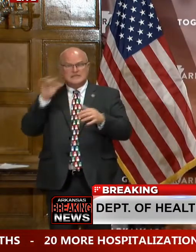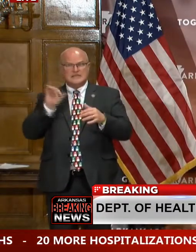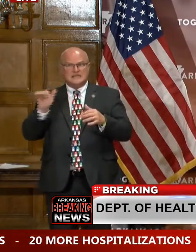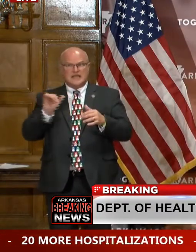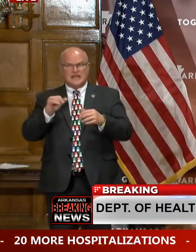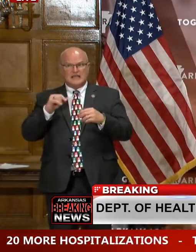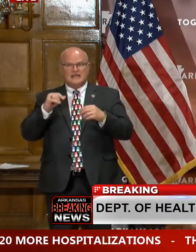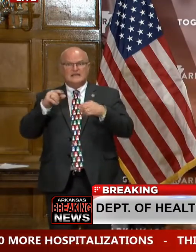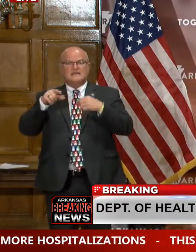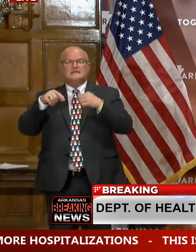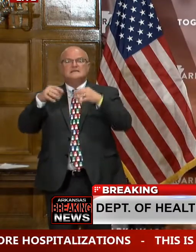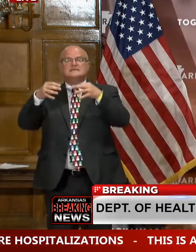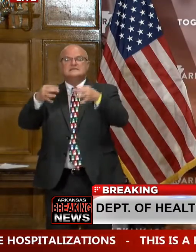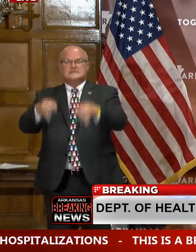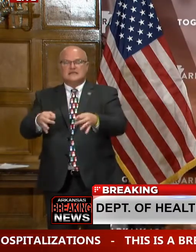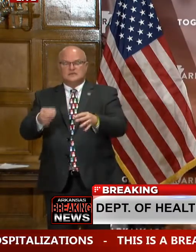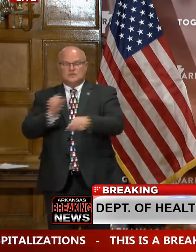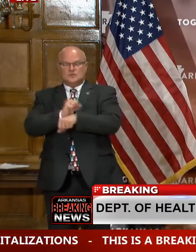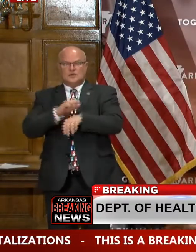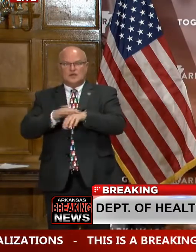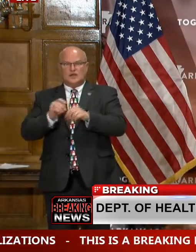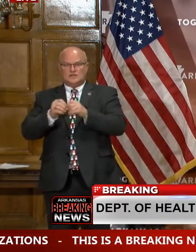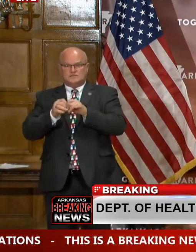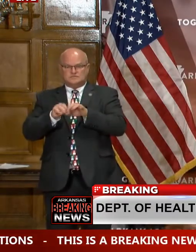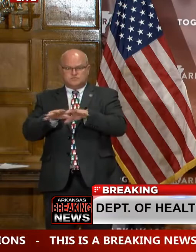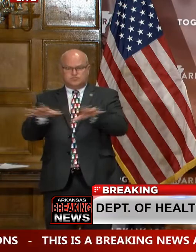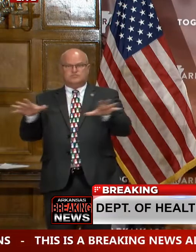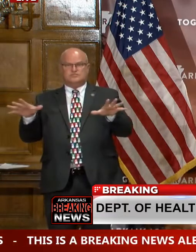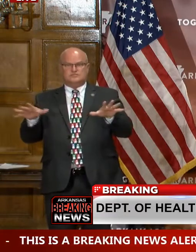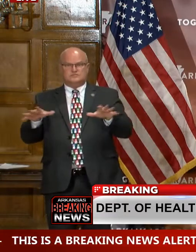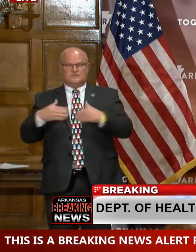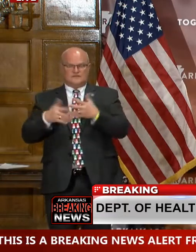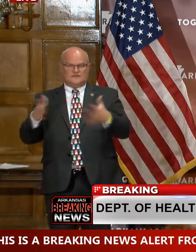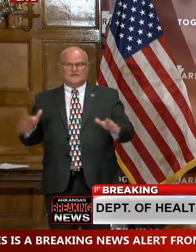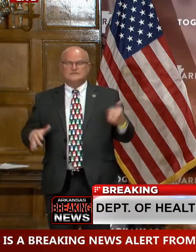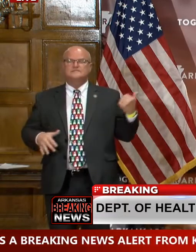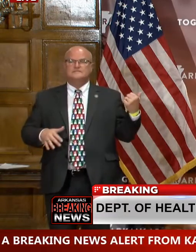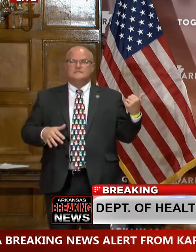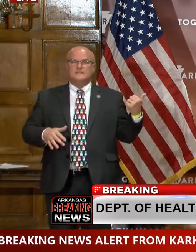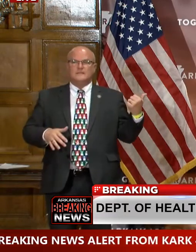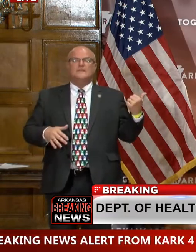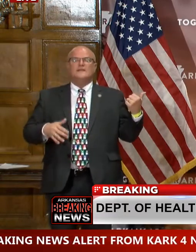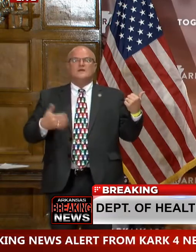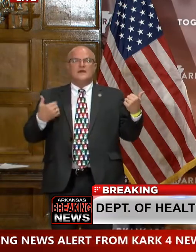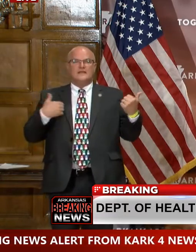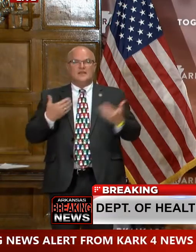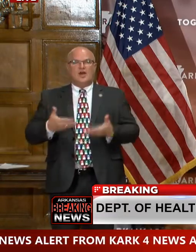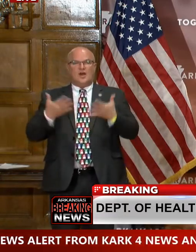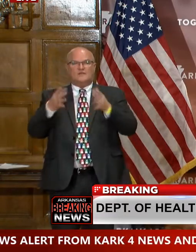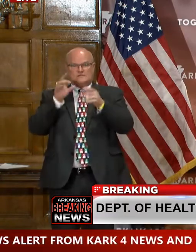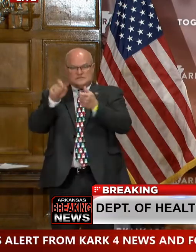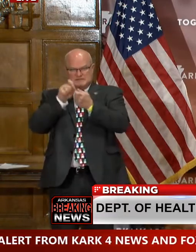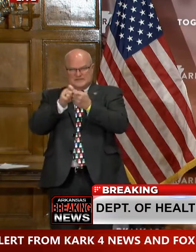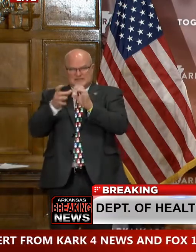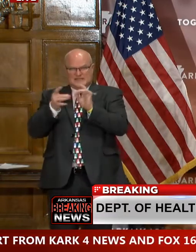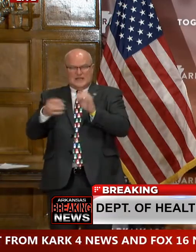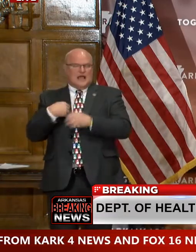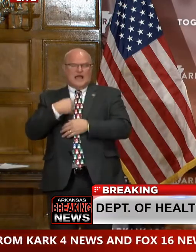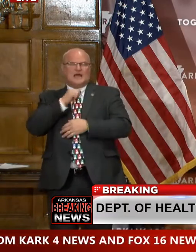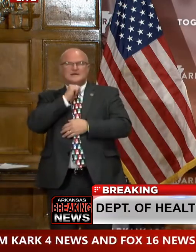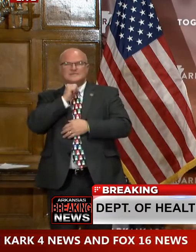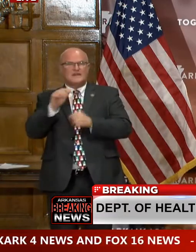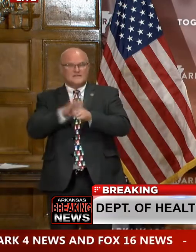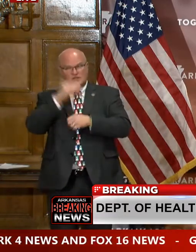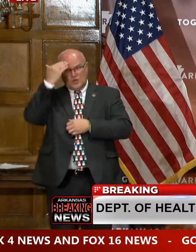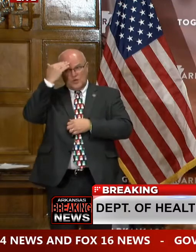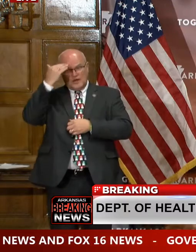get around to it, the clusters run its course. So rather than offer specific comment about this, because I'm not